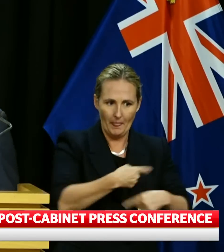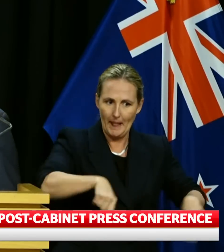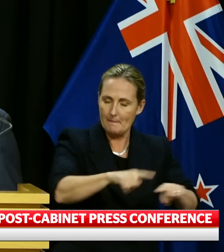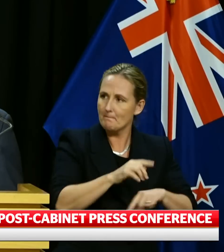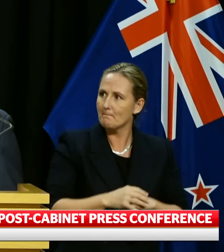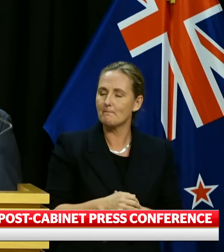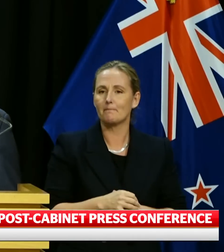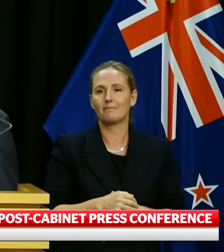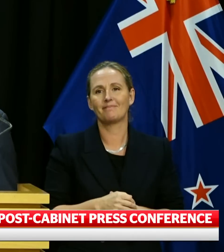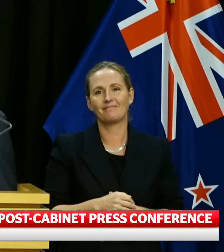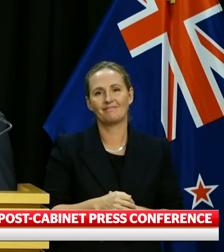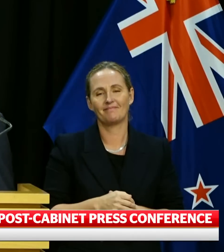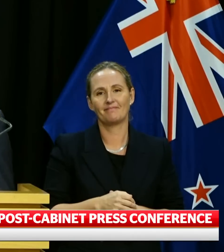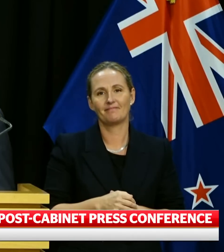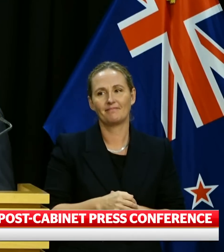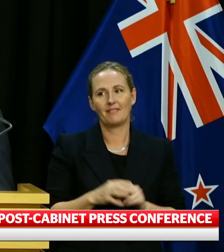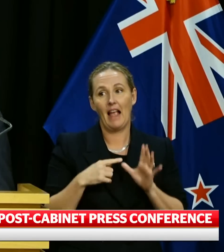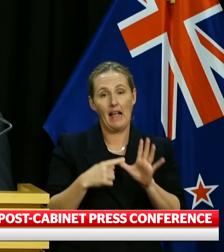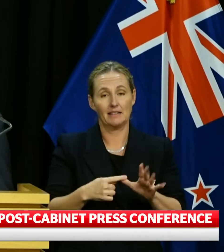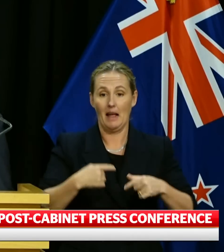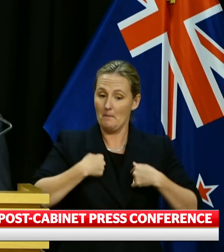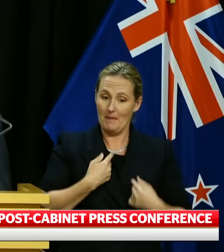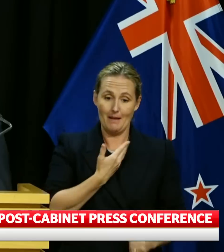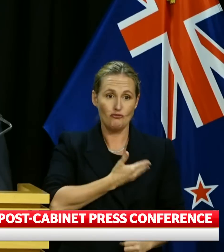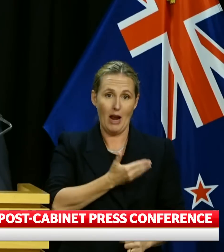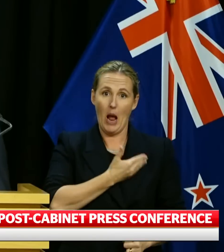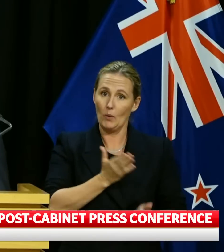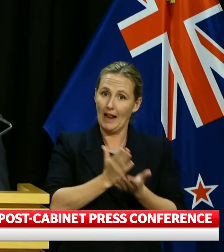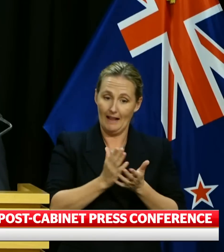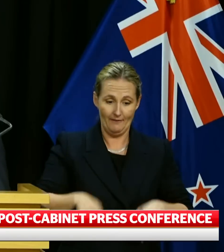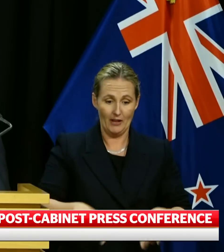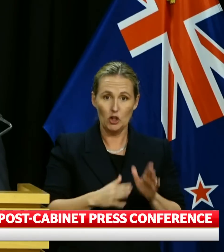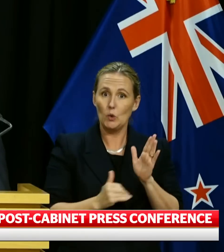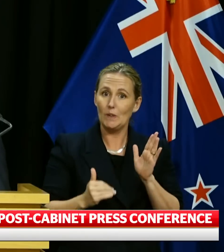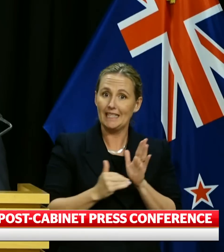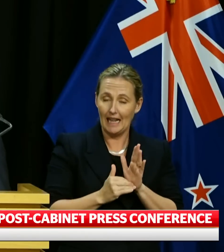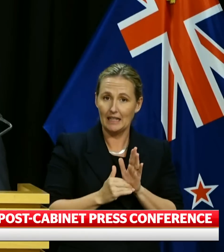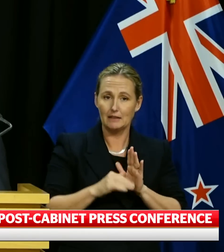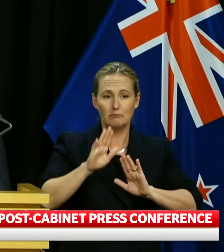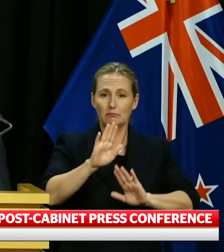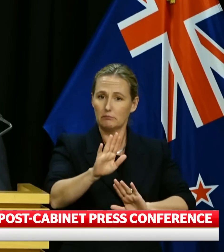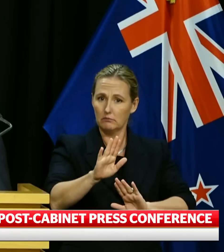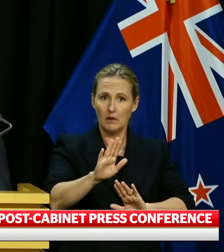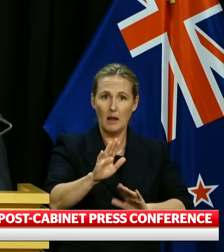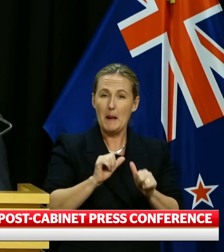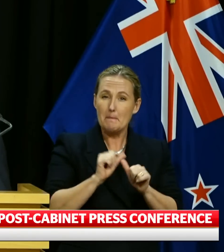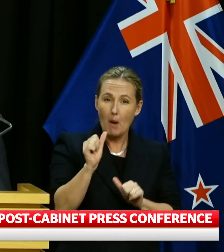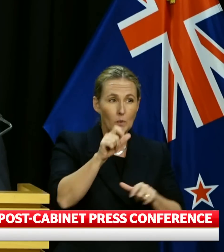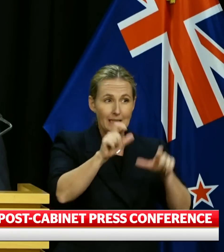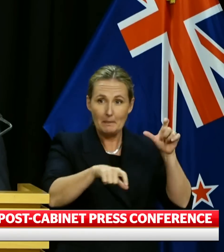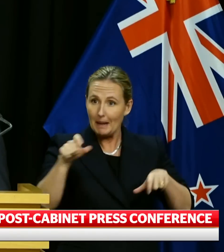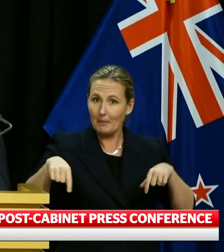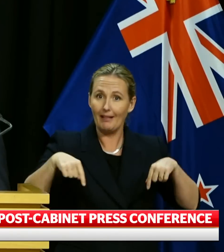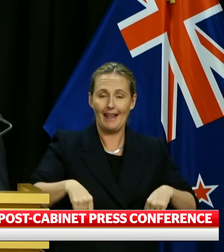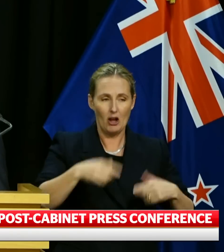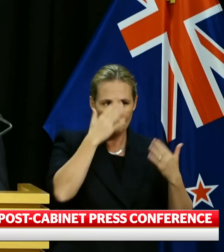I'm really proud to live in a country that, for the most part, New Zealanders respect one another. They respect the right to